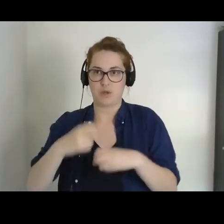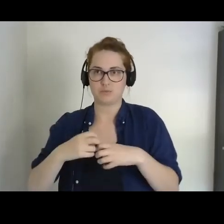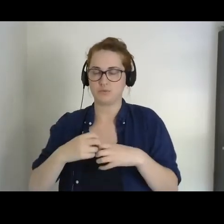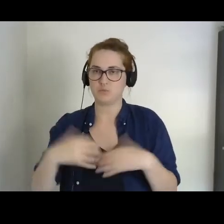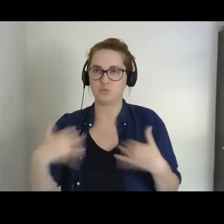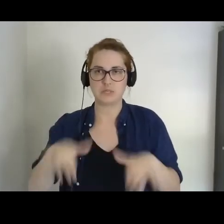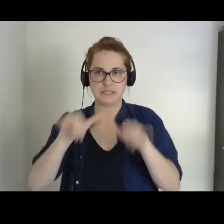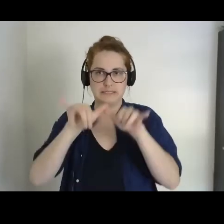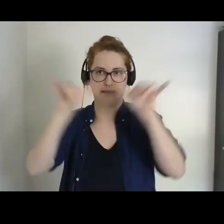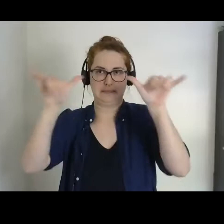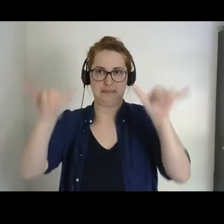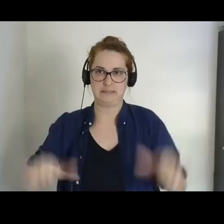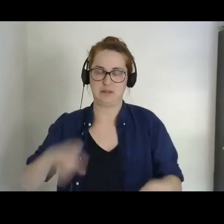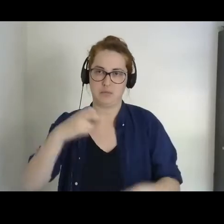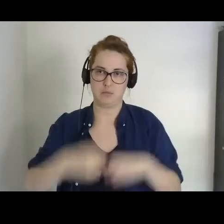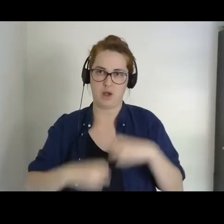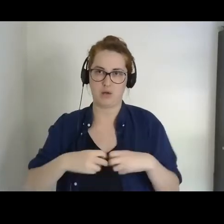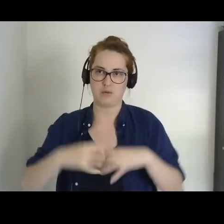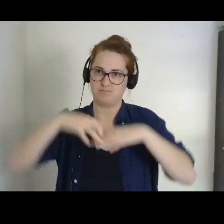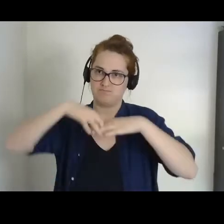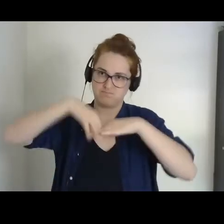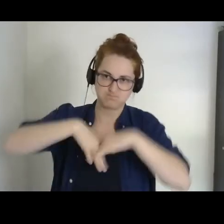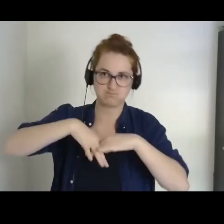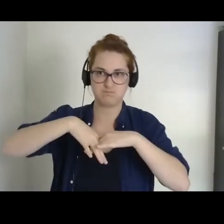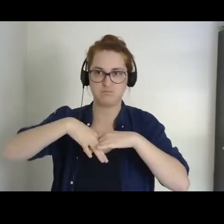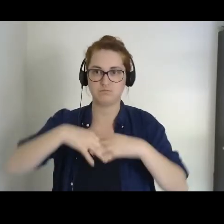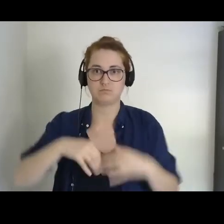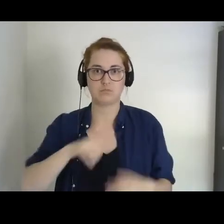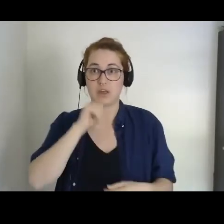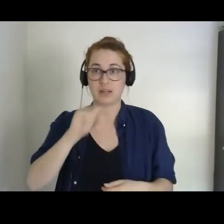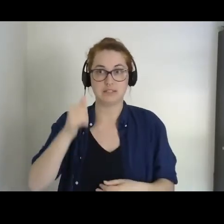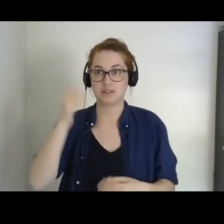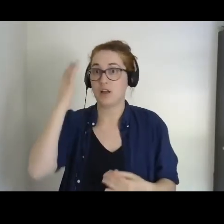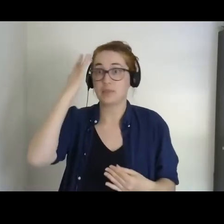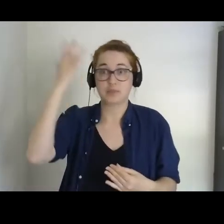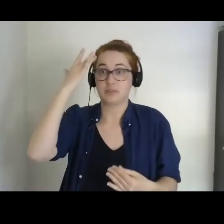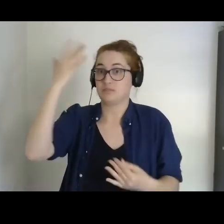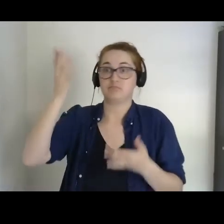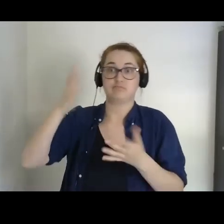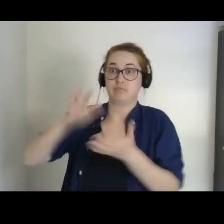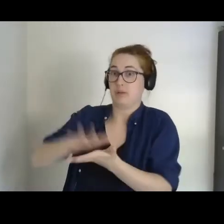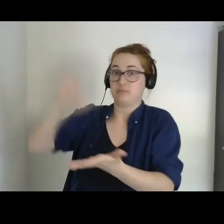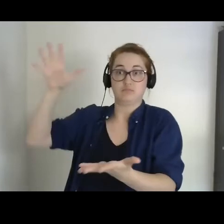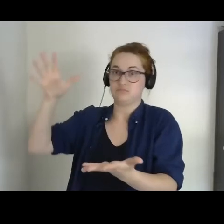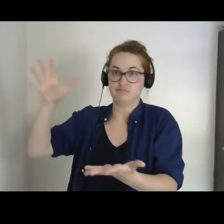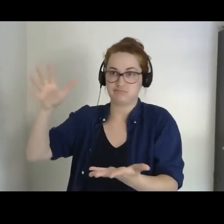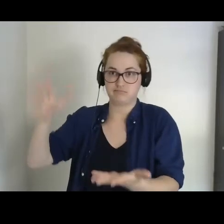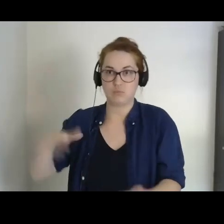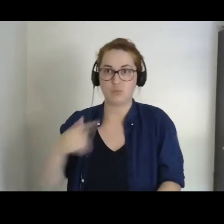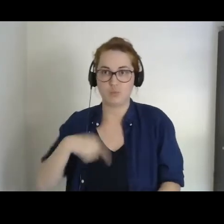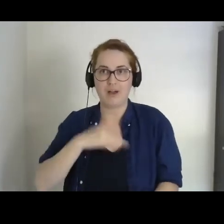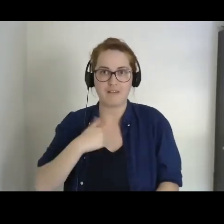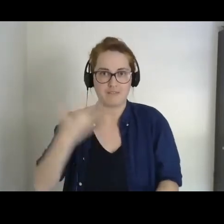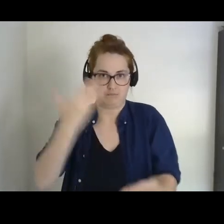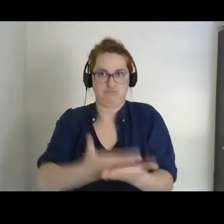discrimination, and something that, like I said, is not just theoretical, but evidence for a number of